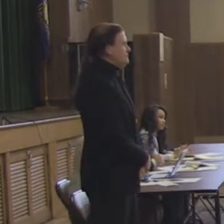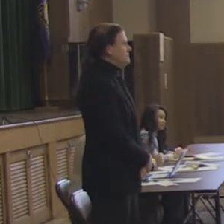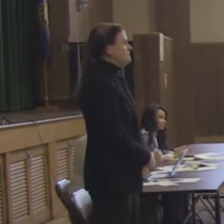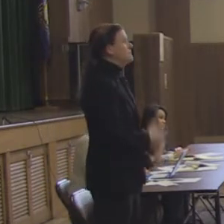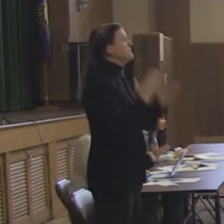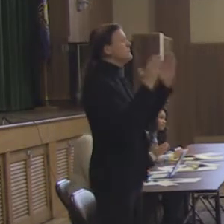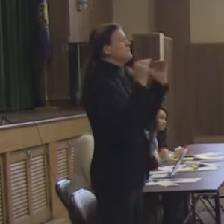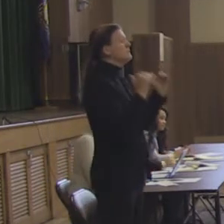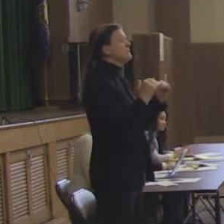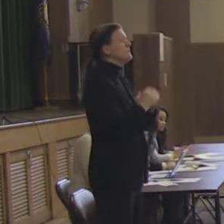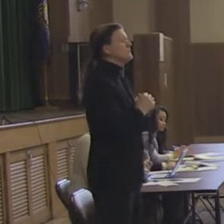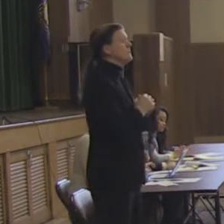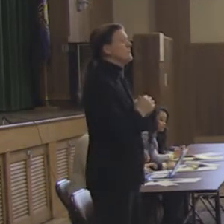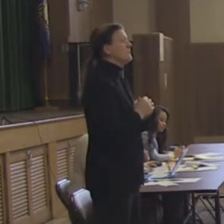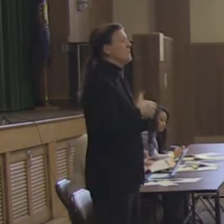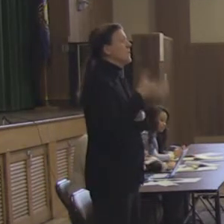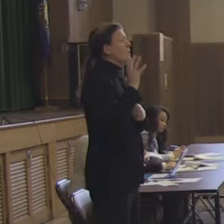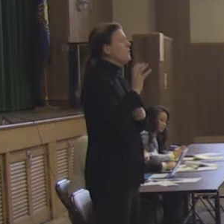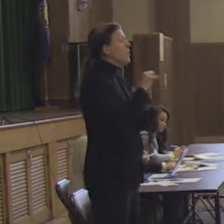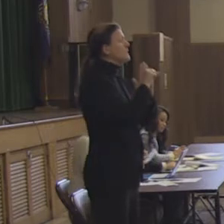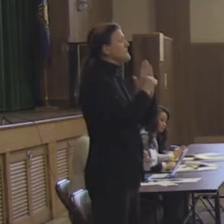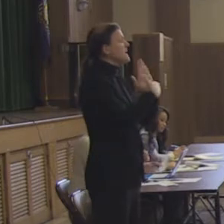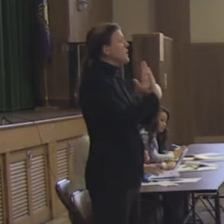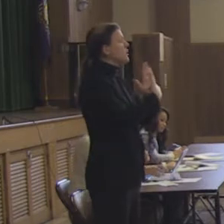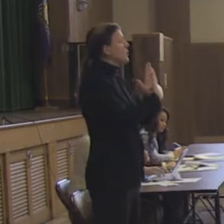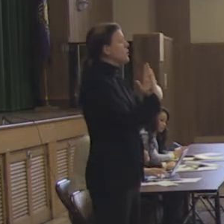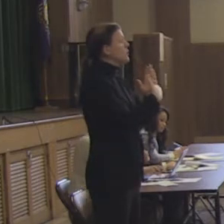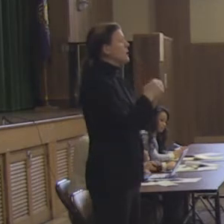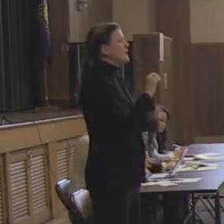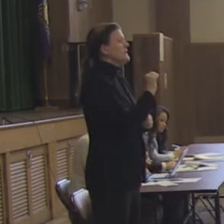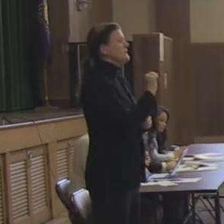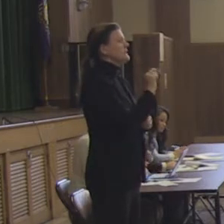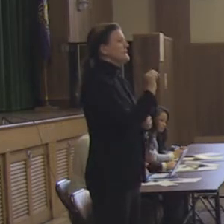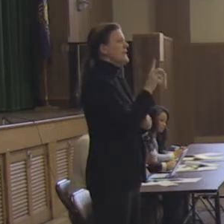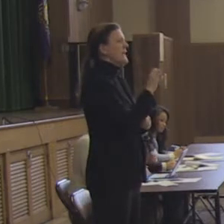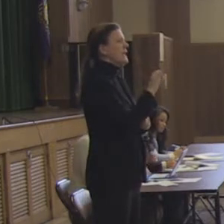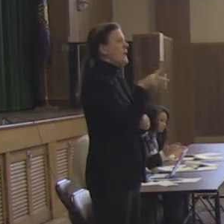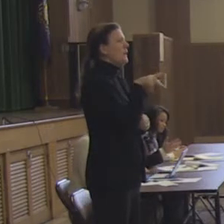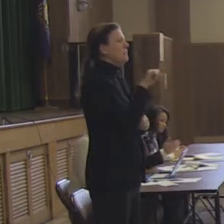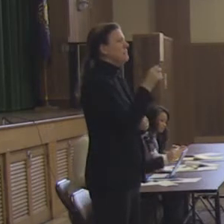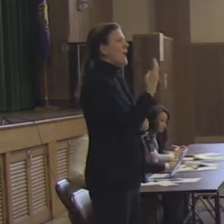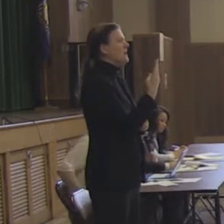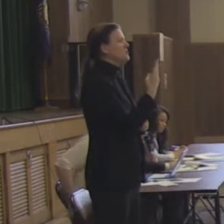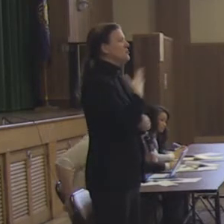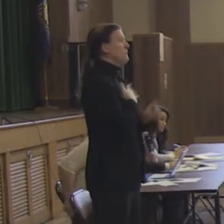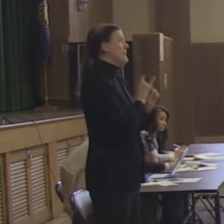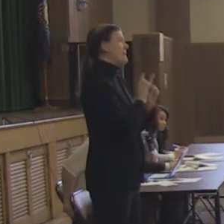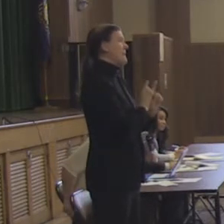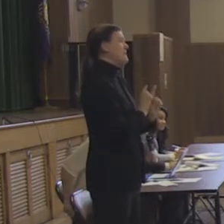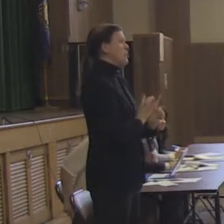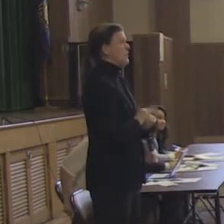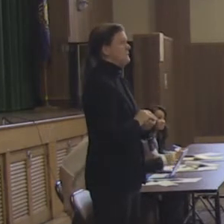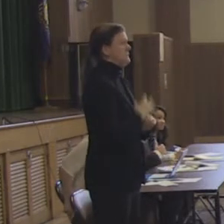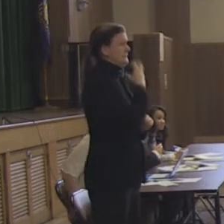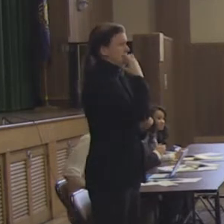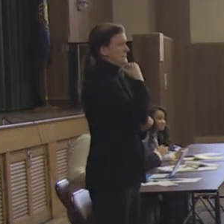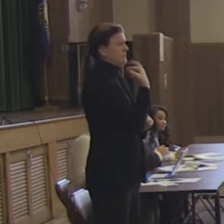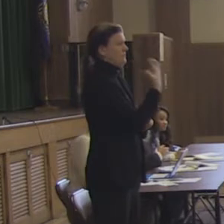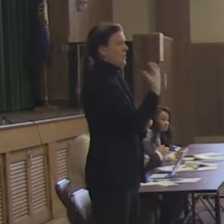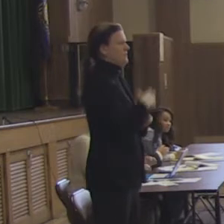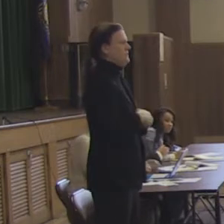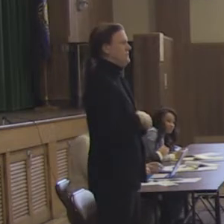Next, we have former state representative Sandy Pasch, and my mentor and good friend.